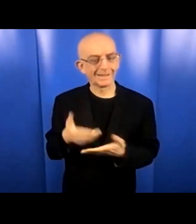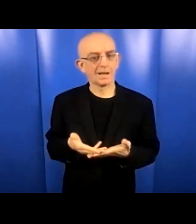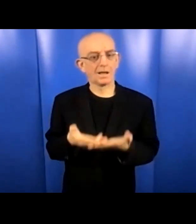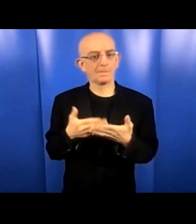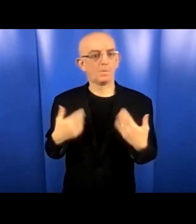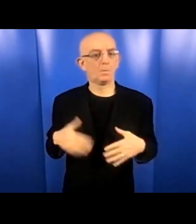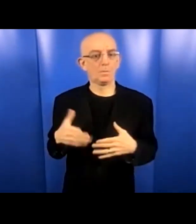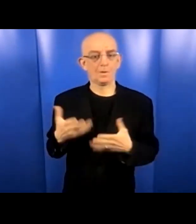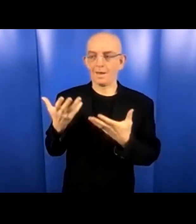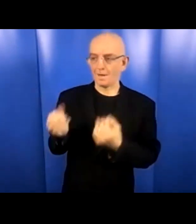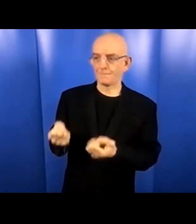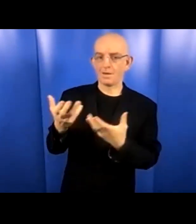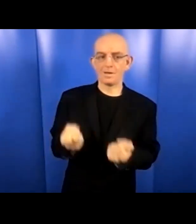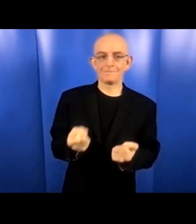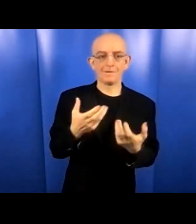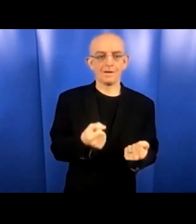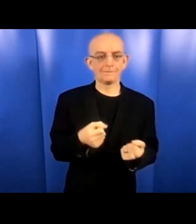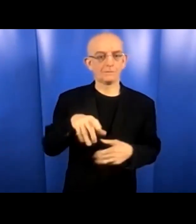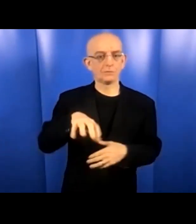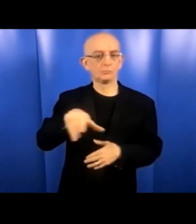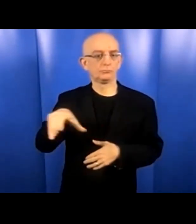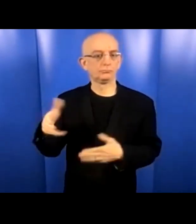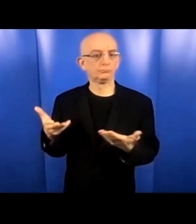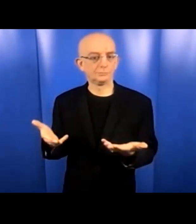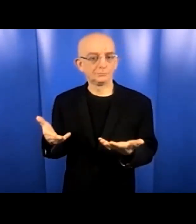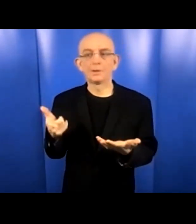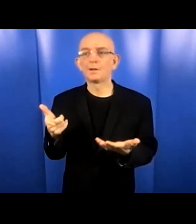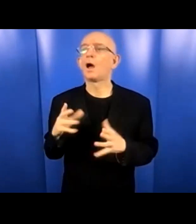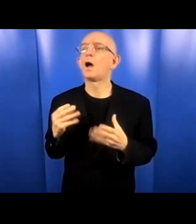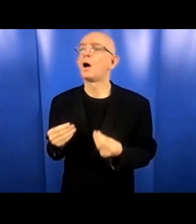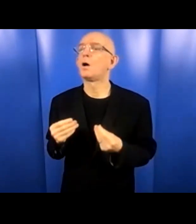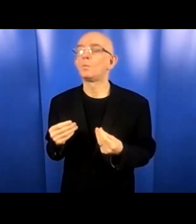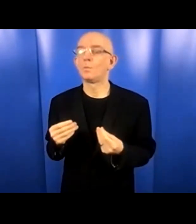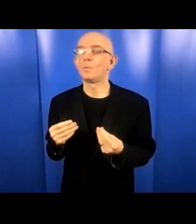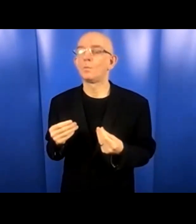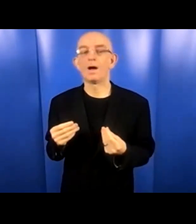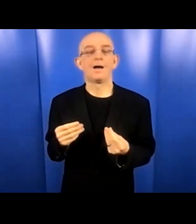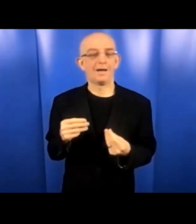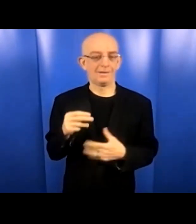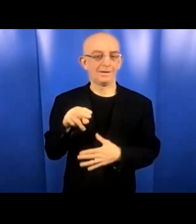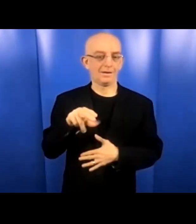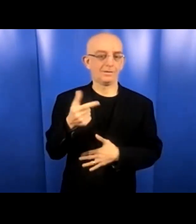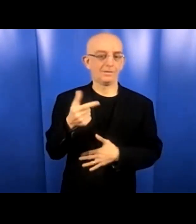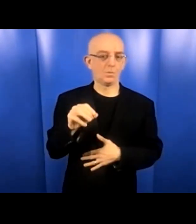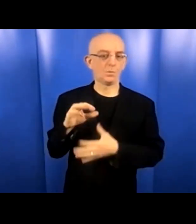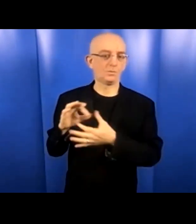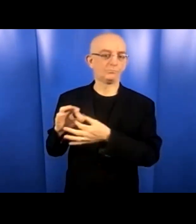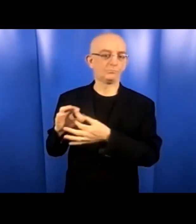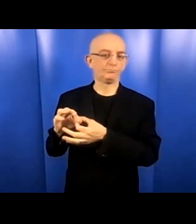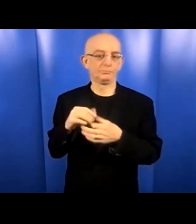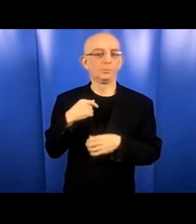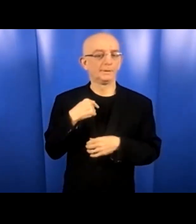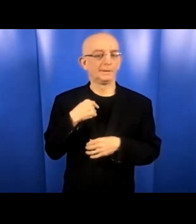country, and usually from other NGOs. So we connect those dots. We encourage them to build alliance with their